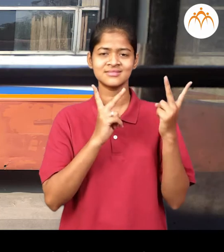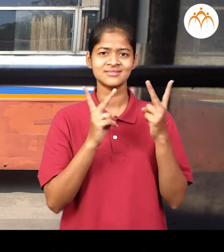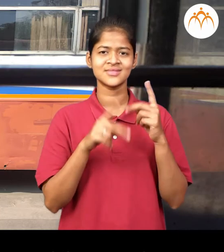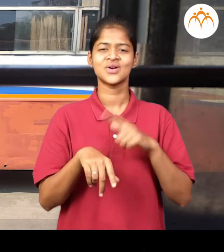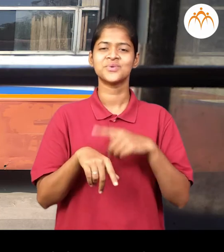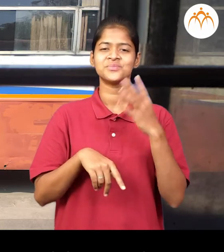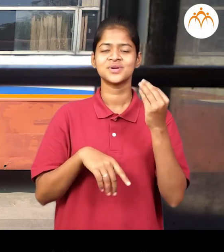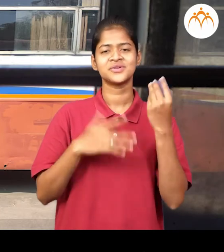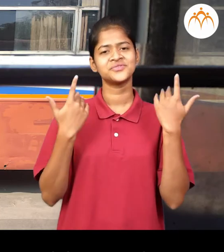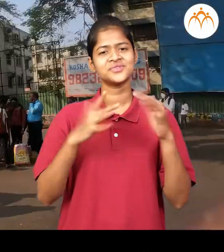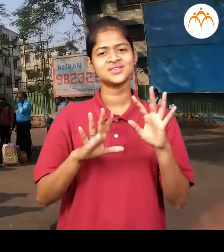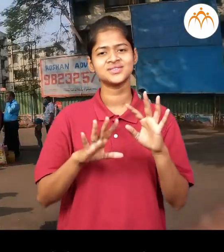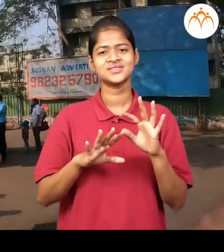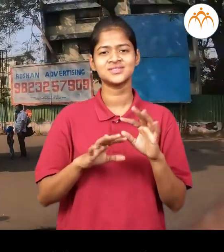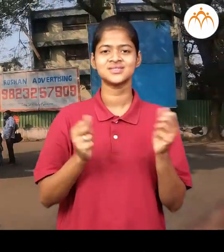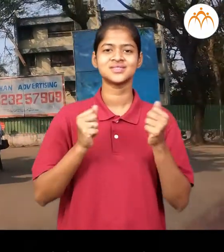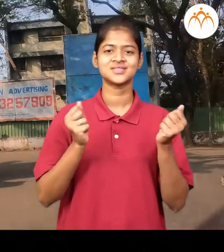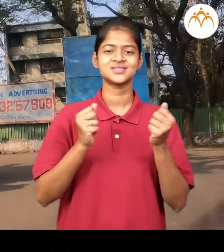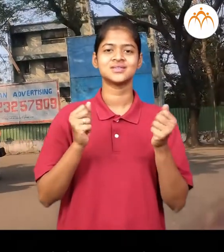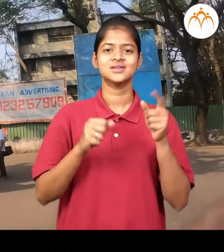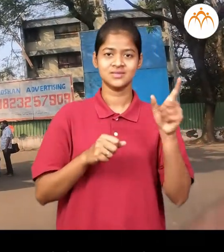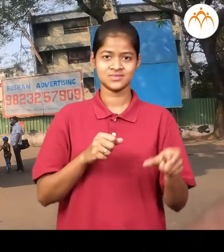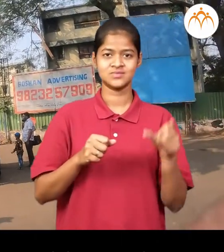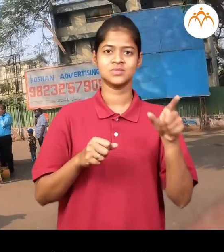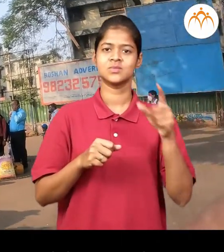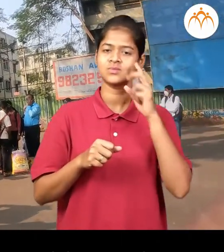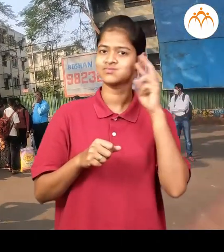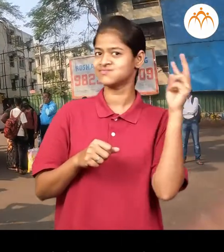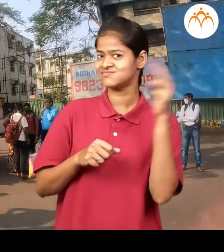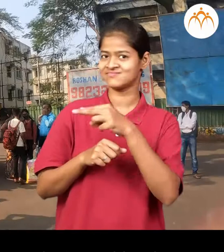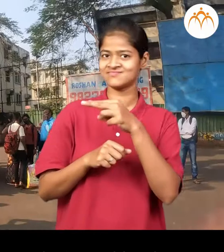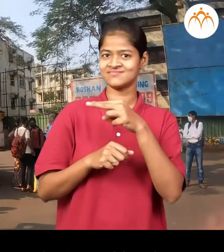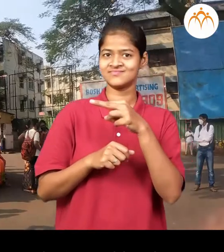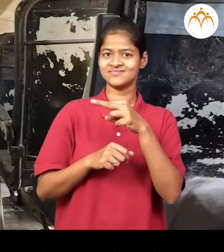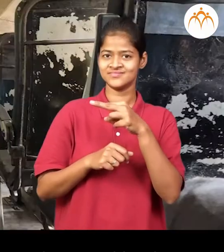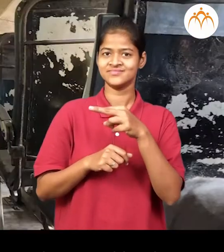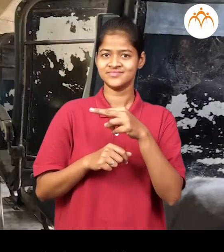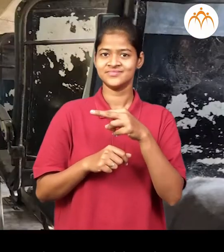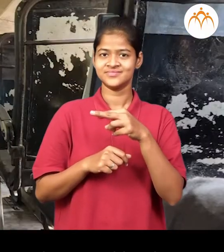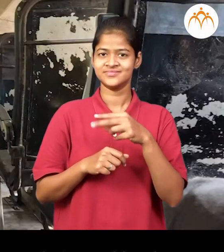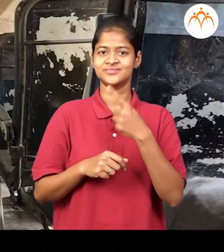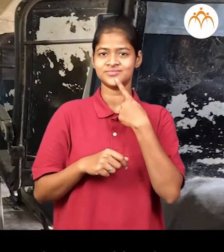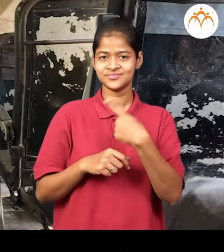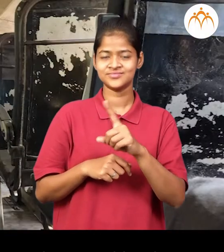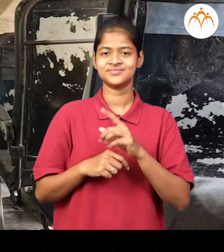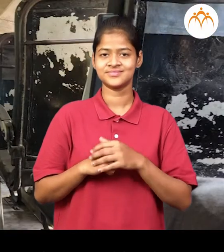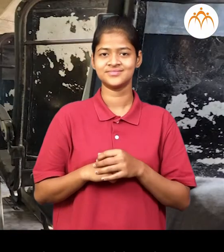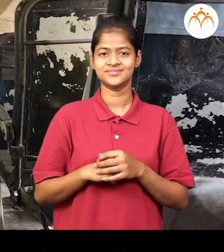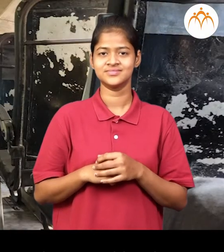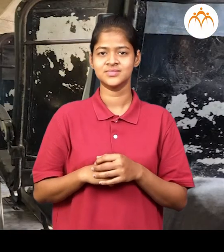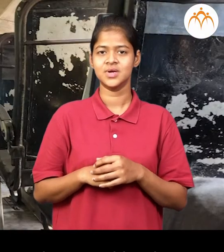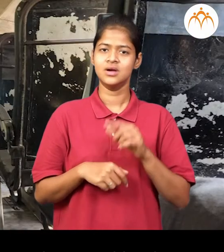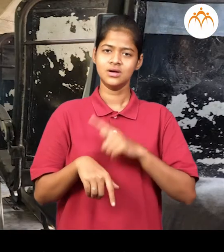Sumed started looking here and there again. After 5 minutes, the driver